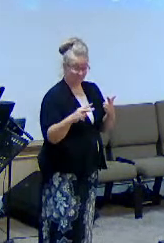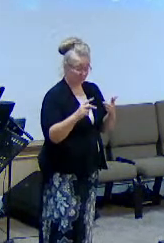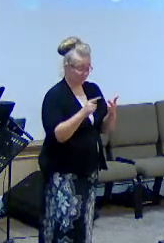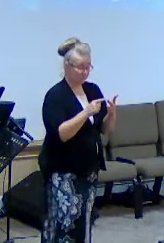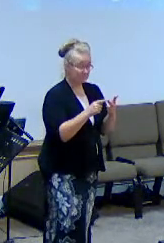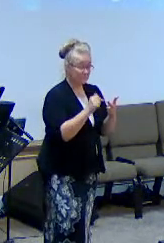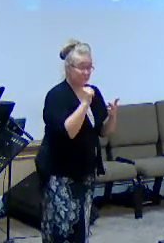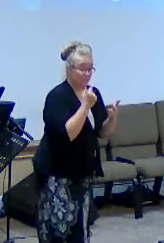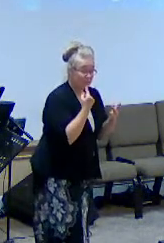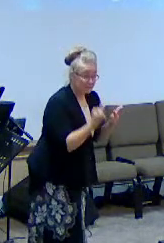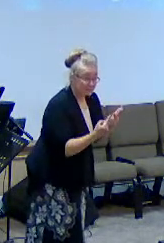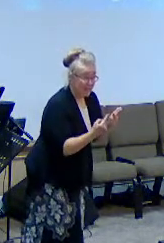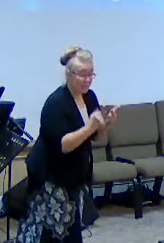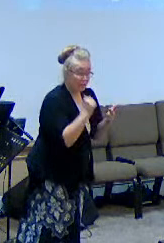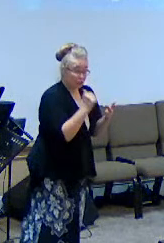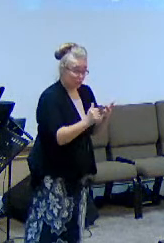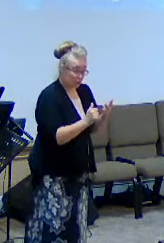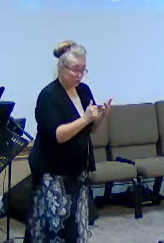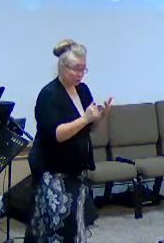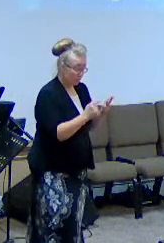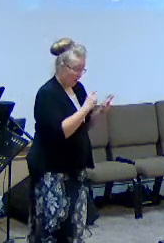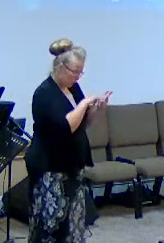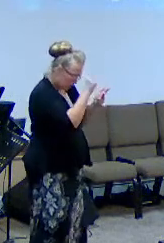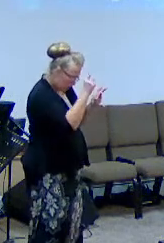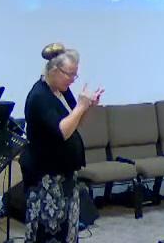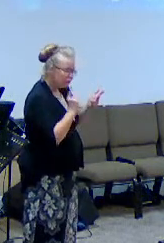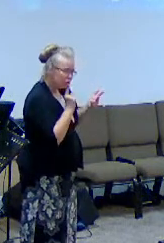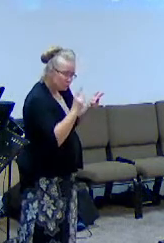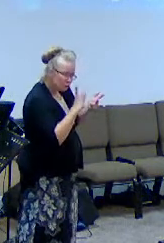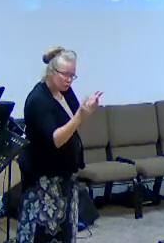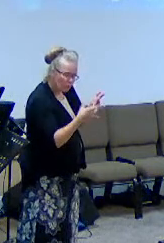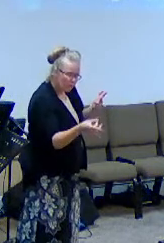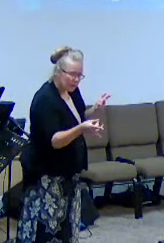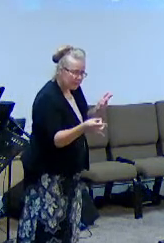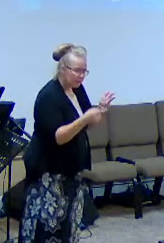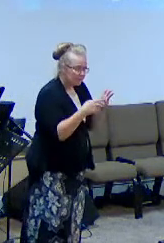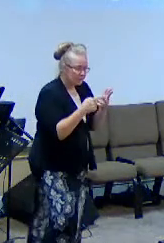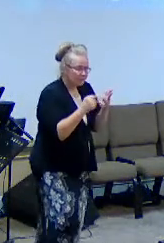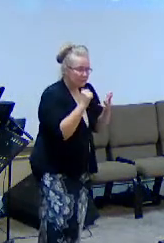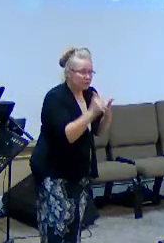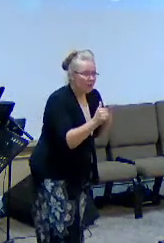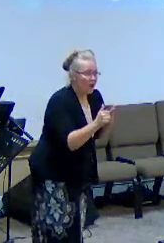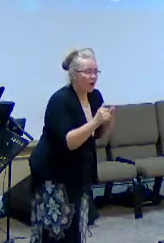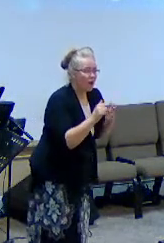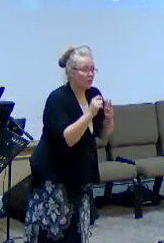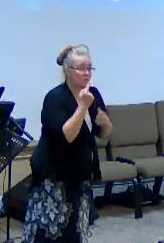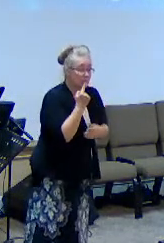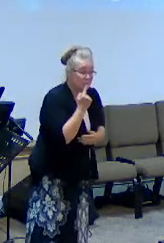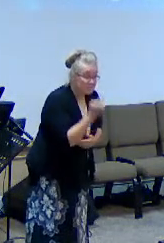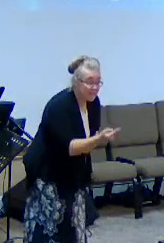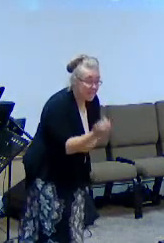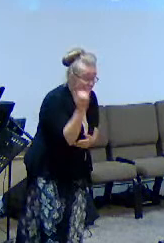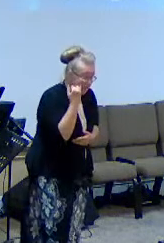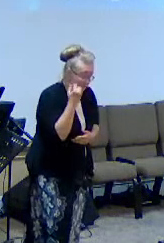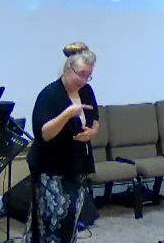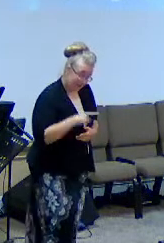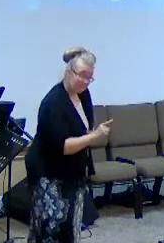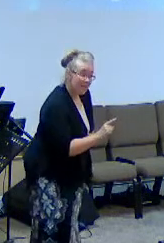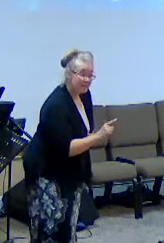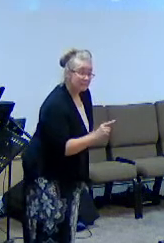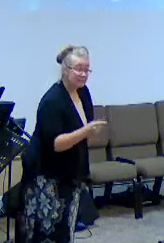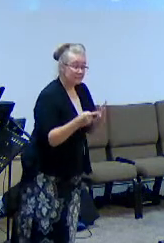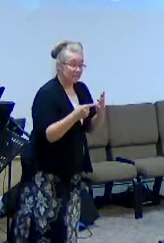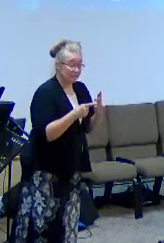haven't verified the story, Deuteronomy 17, 6. Don't open your mouth if your words will offend a weaker brother, 1 Corinthians